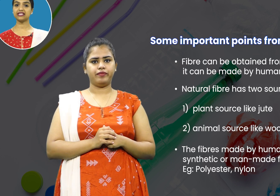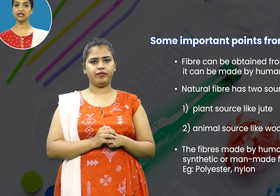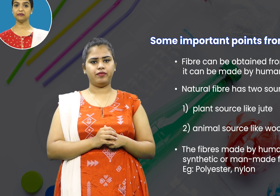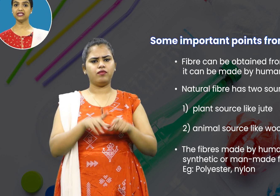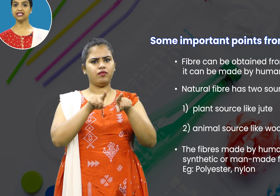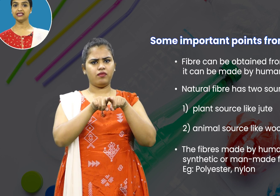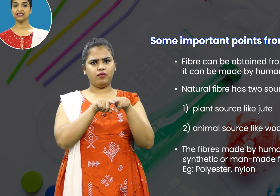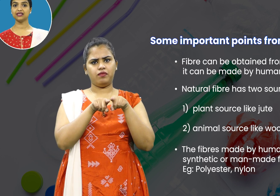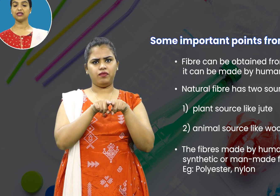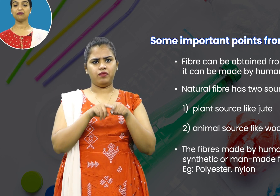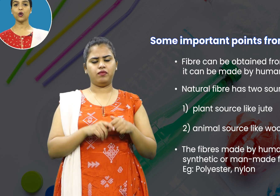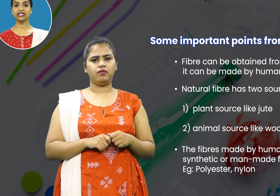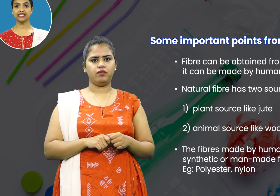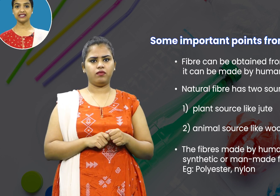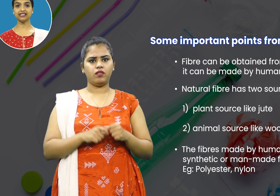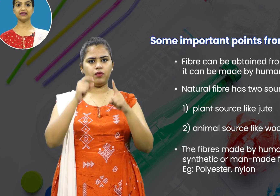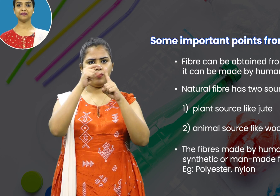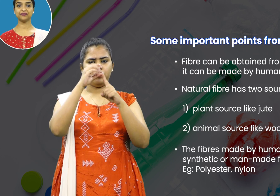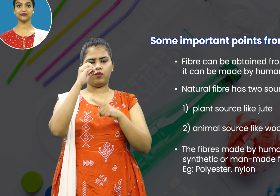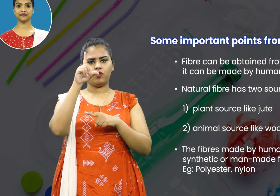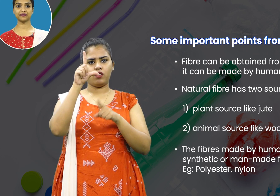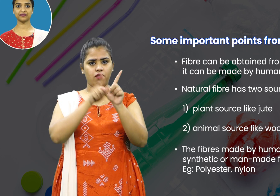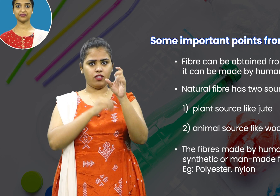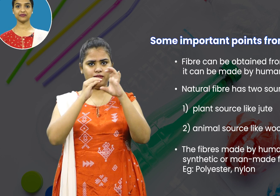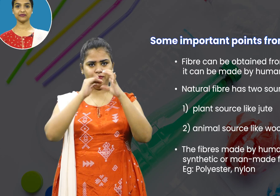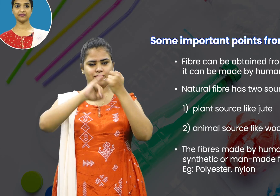For example, polyester,